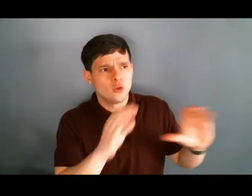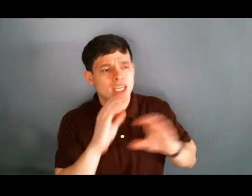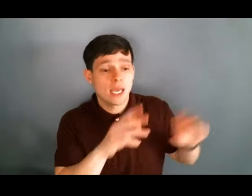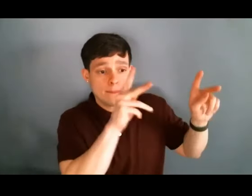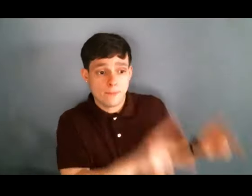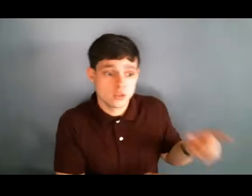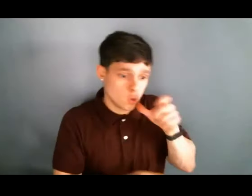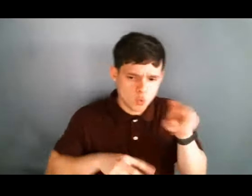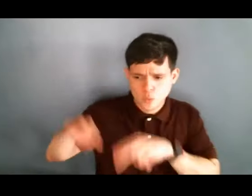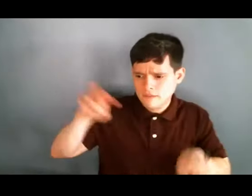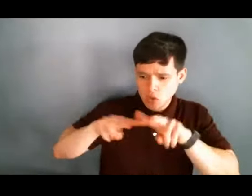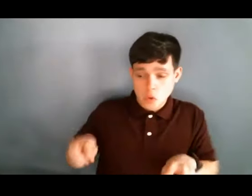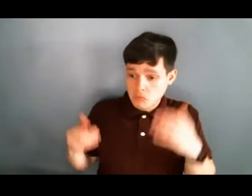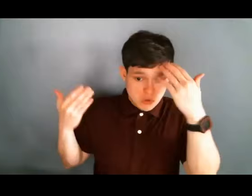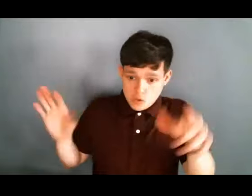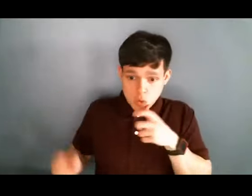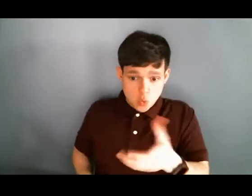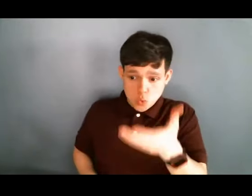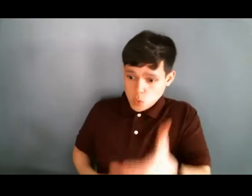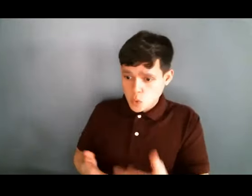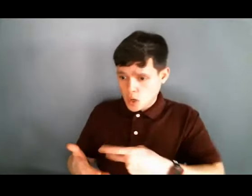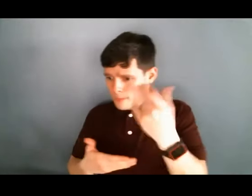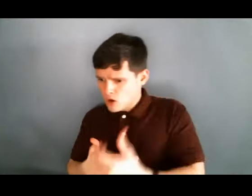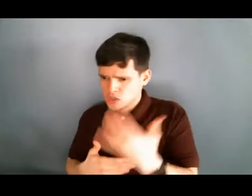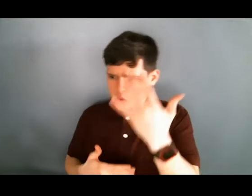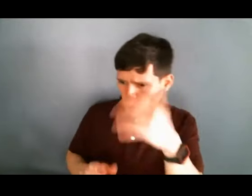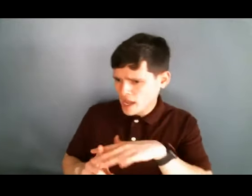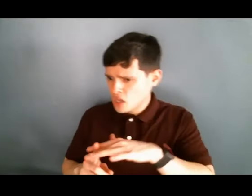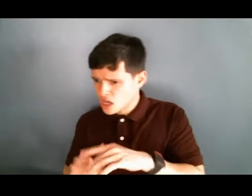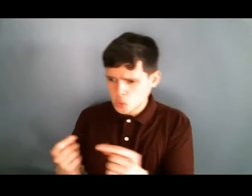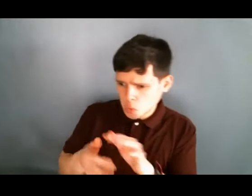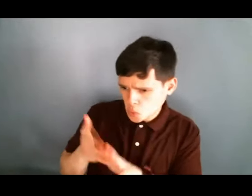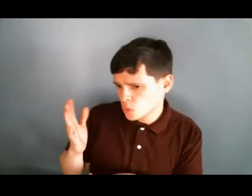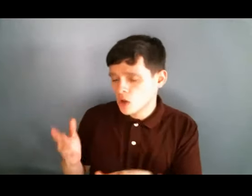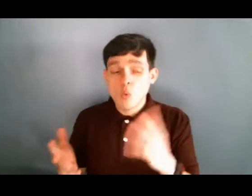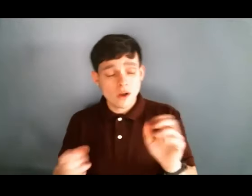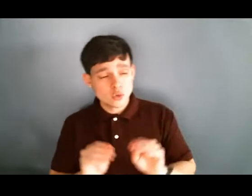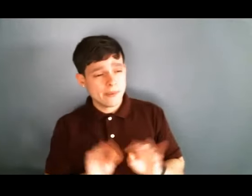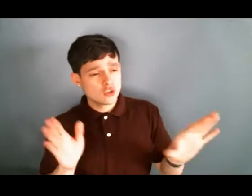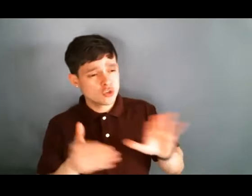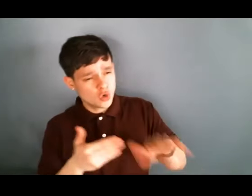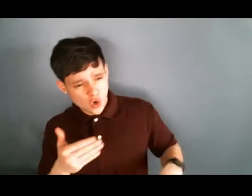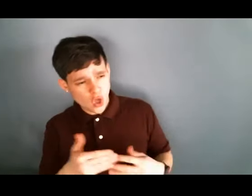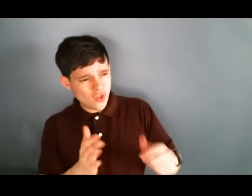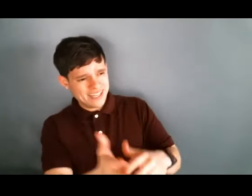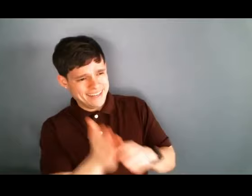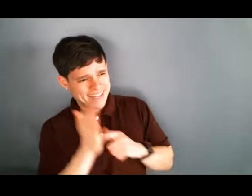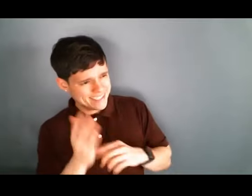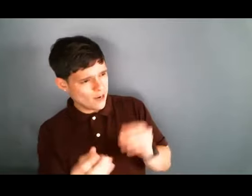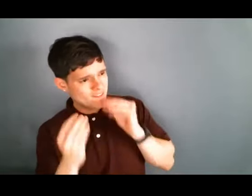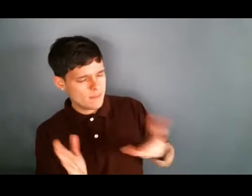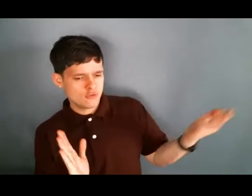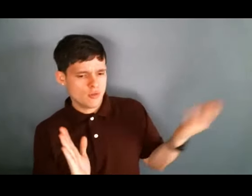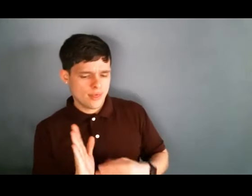side who doesn't necessarily know you, doesn't really know the context of your practice. So you want to make sure that all the necessary information is in there in